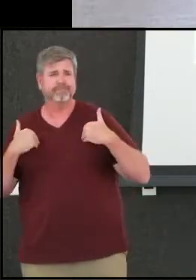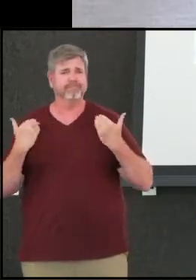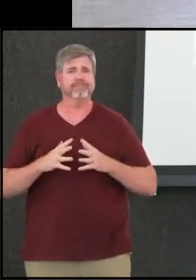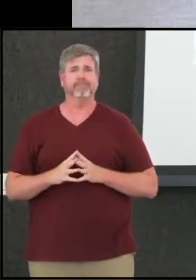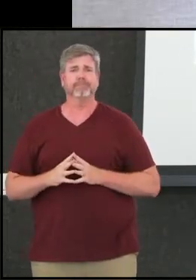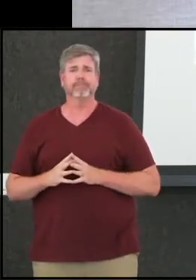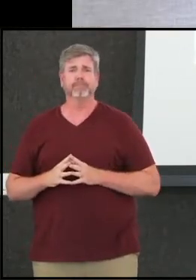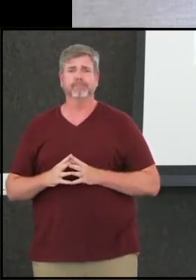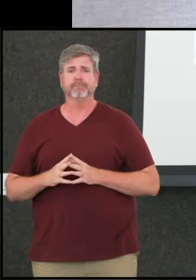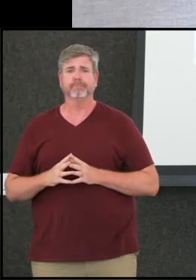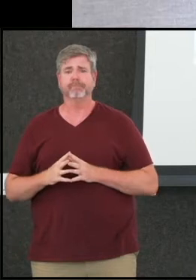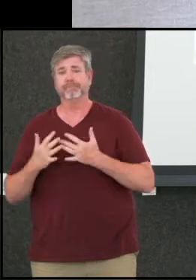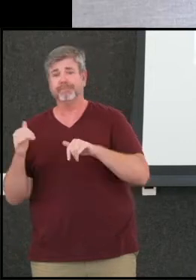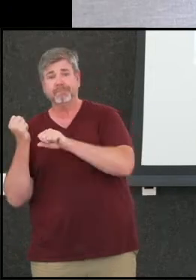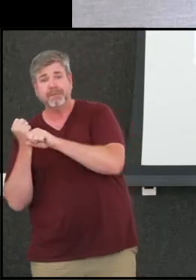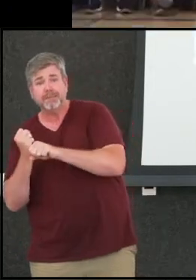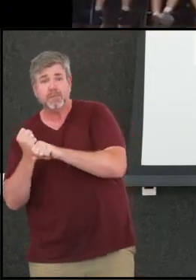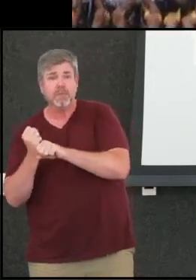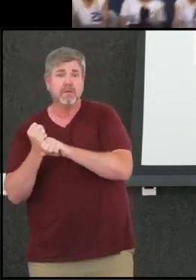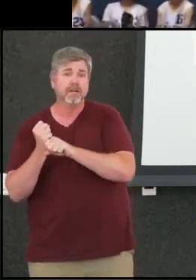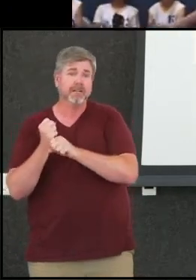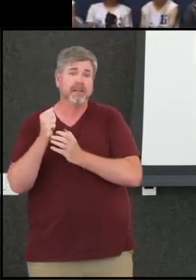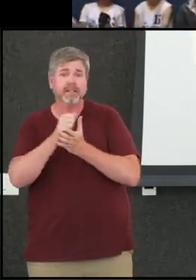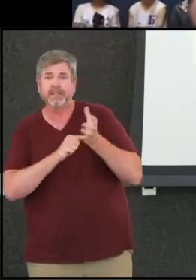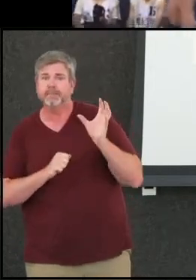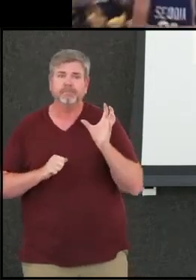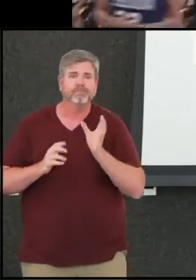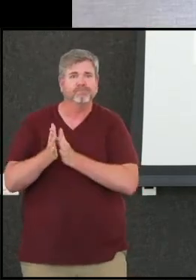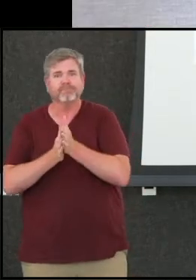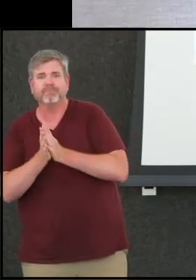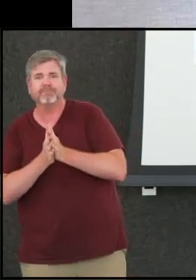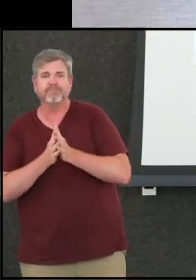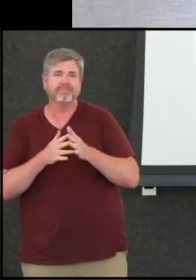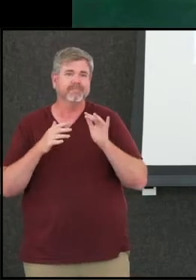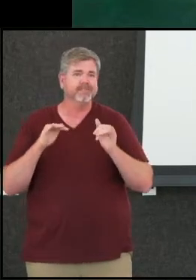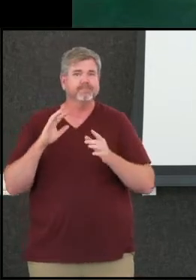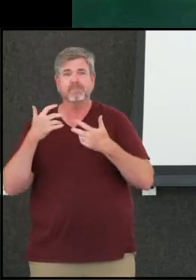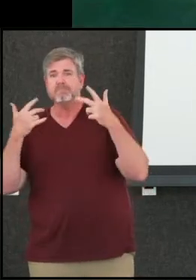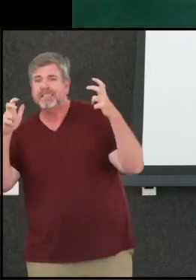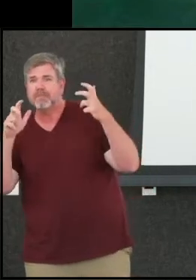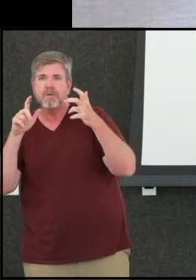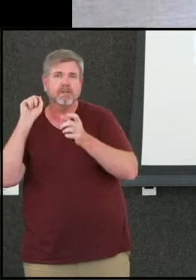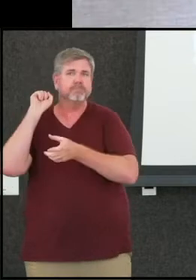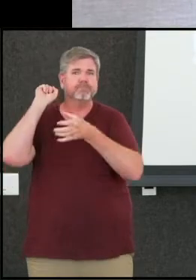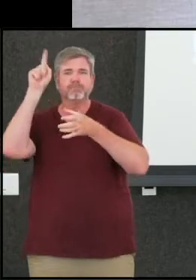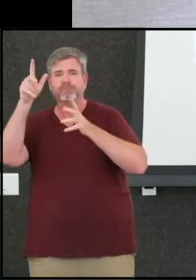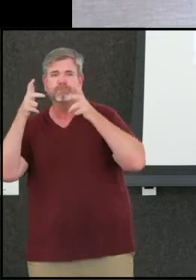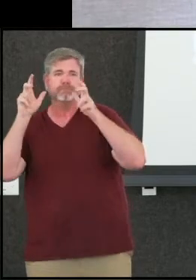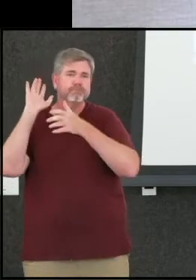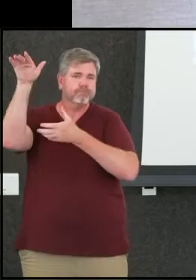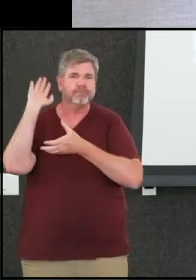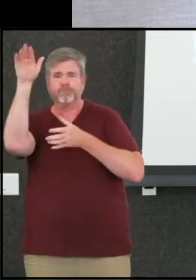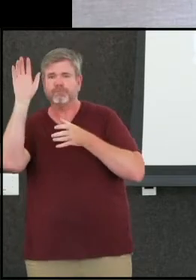mitt, picked up a basketball, shot baskets, played soccer,